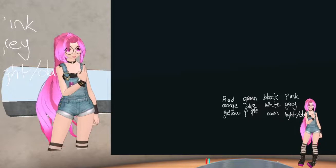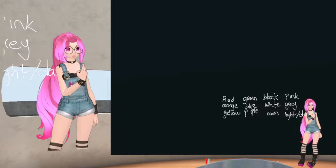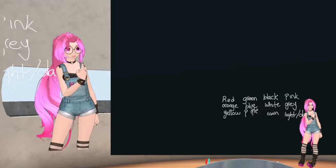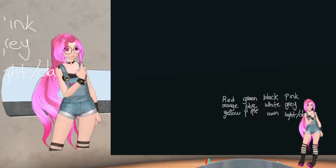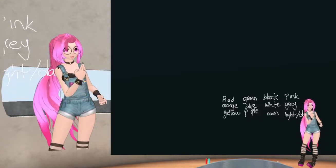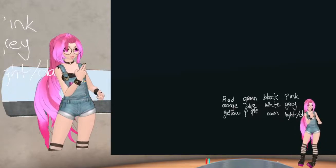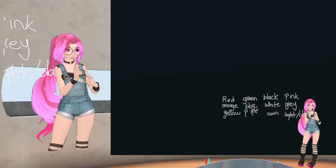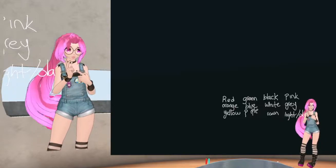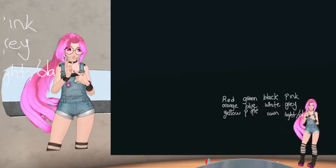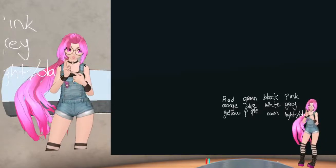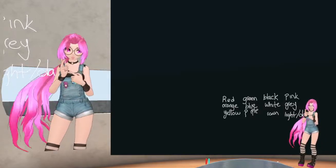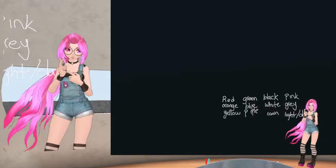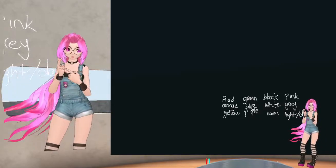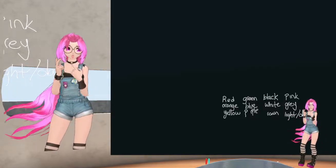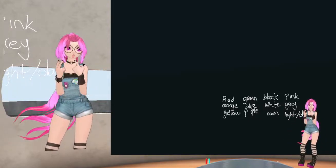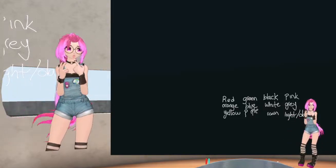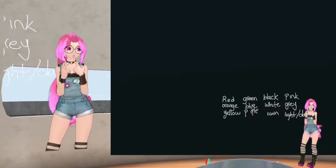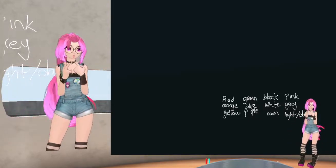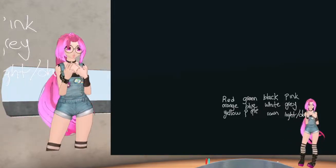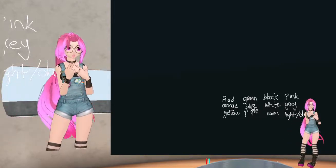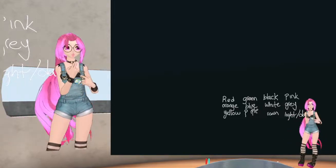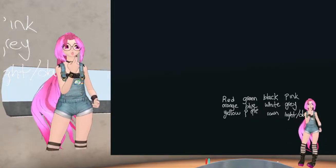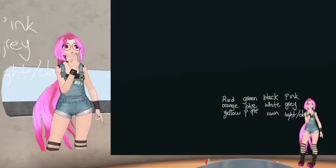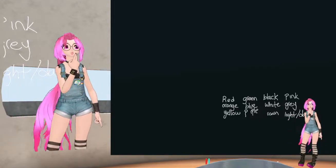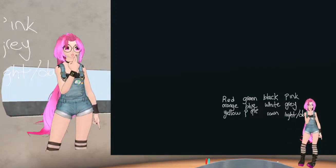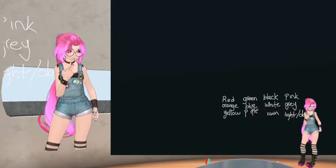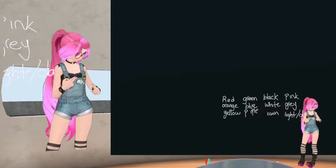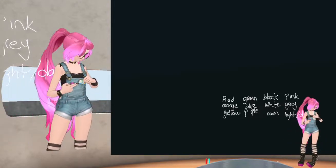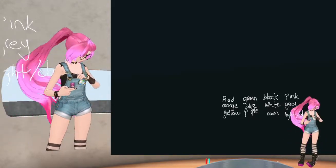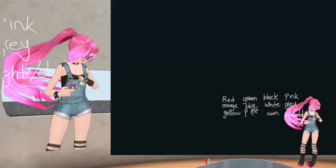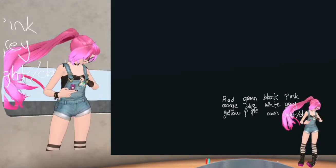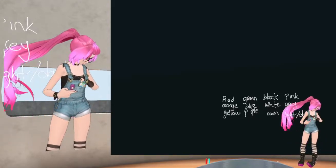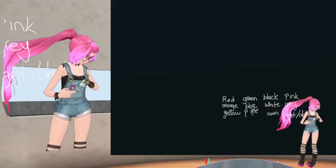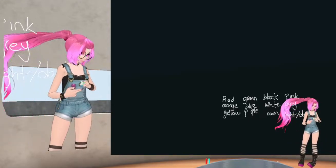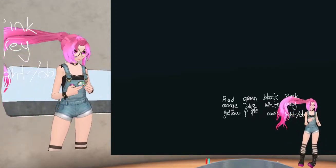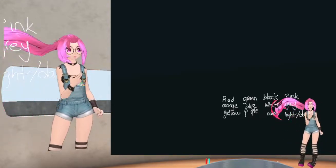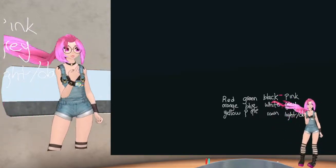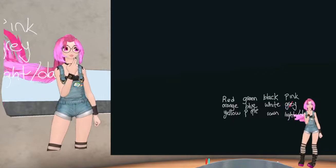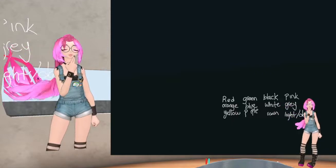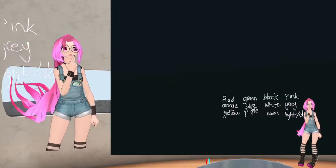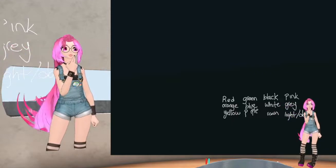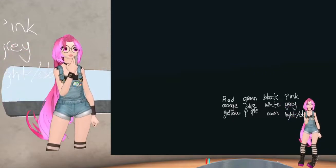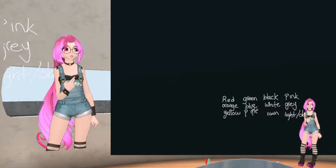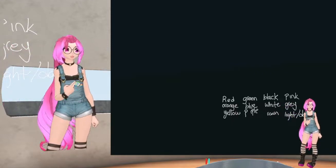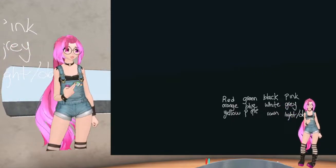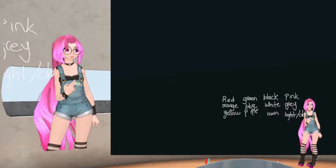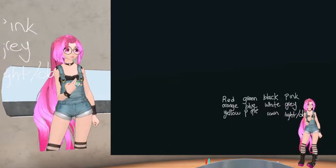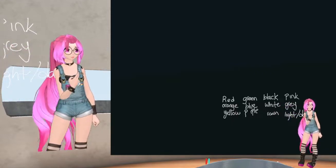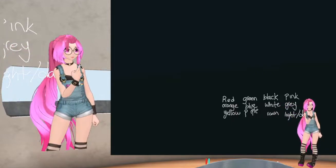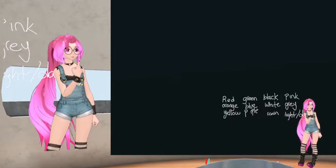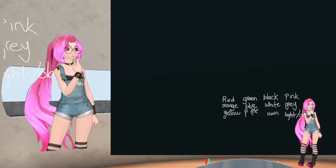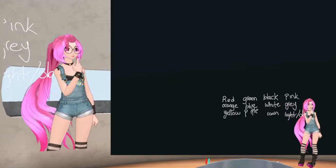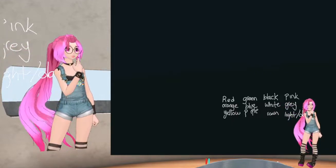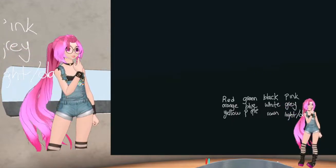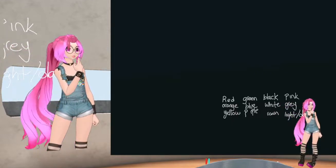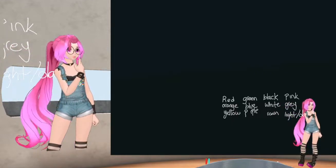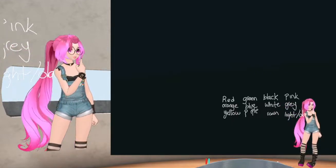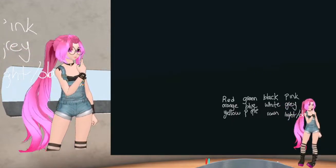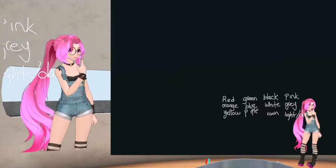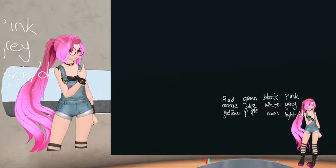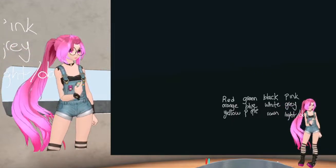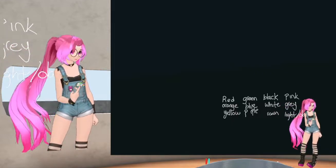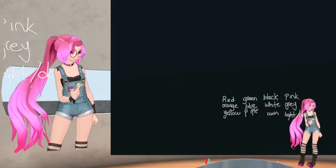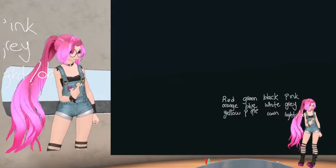then you're going to twist it upwards. Again, your palm towards your face. Ooh, excuse me. And pull down. Just like